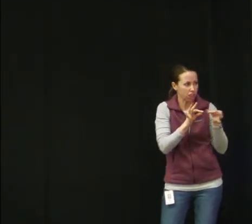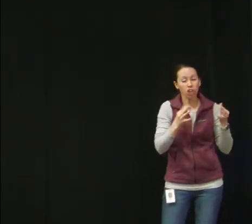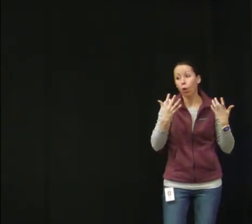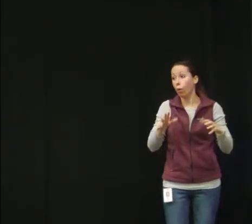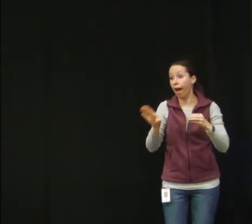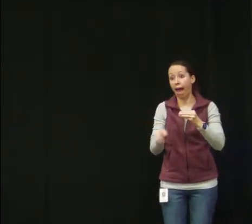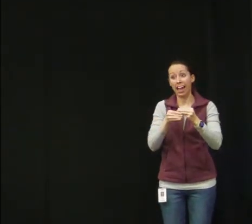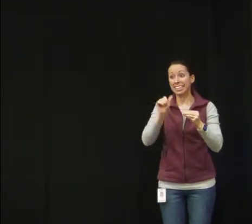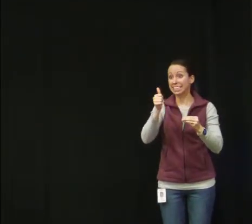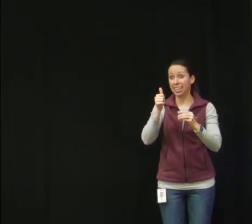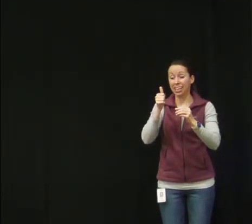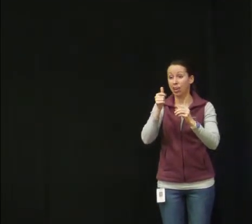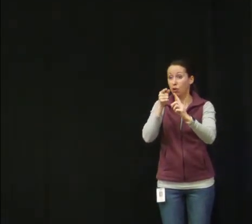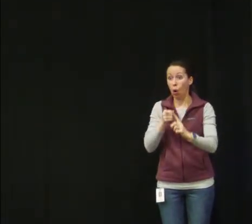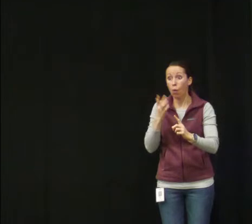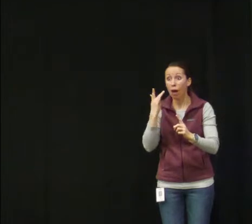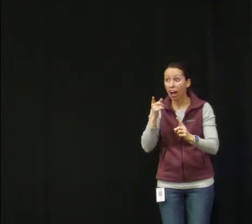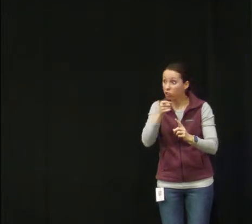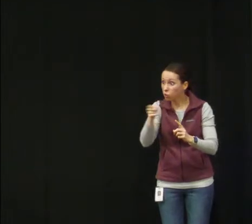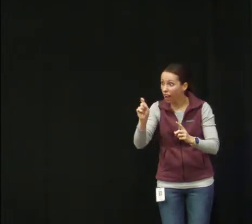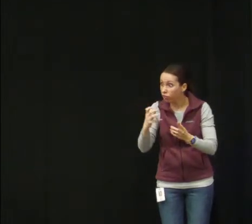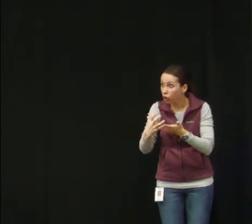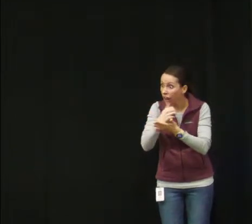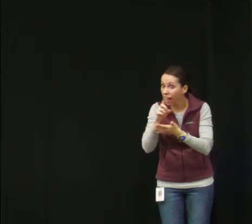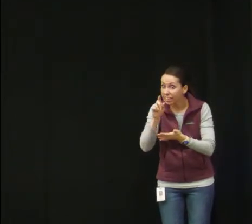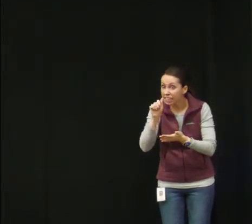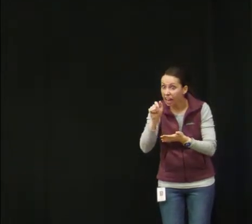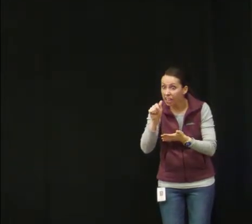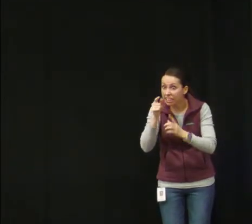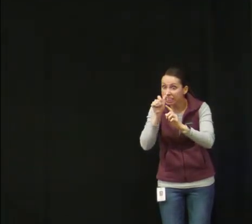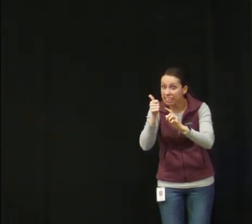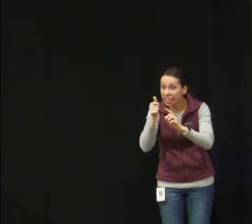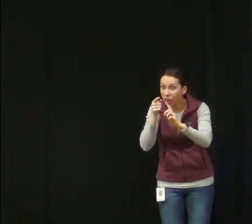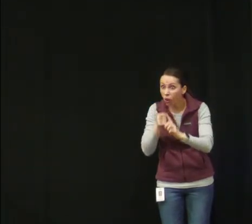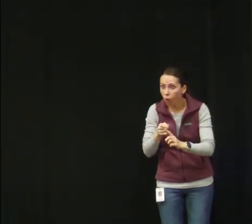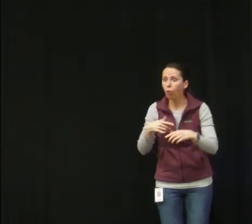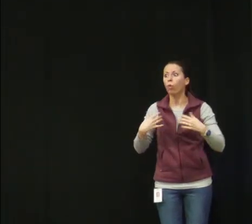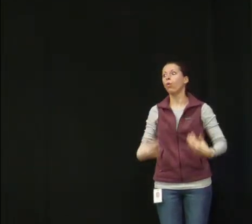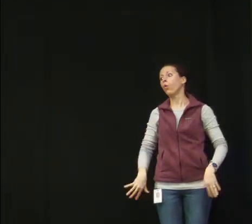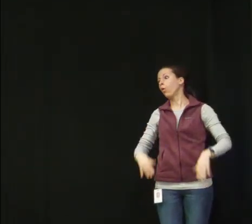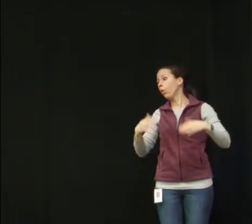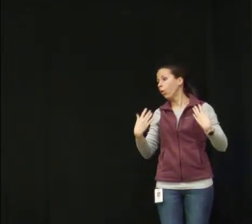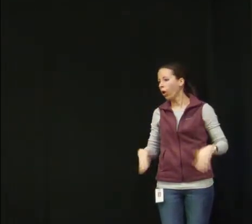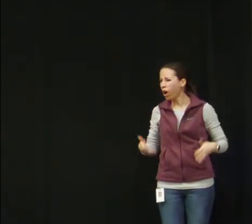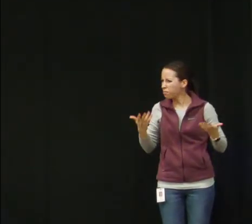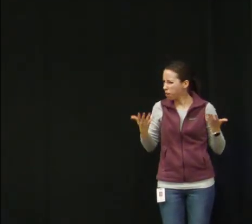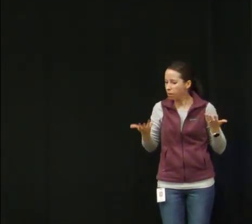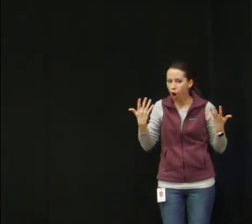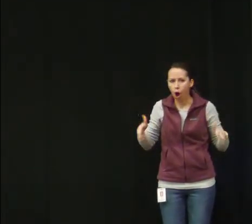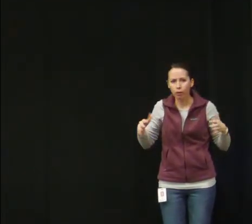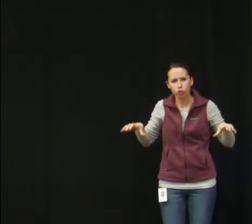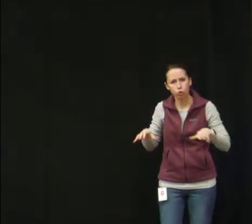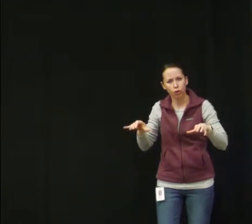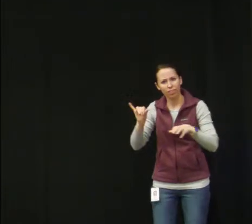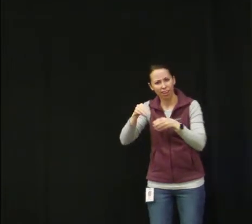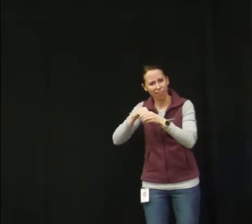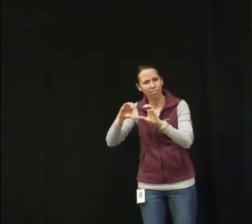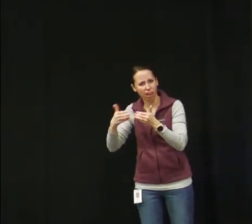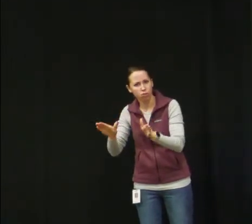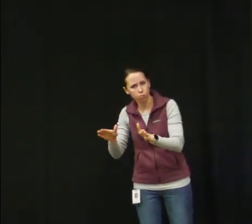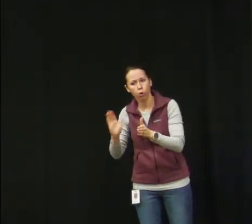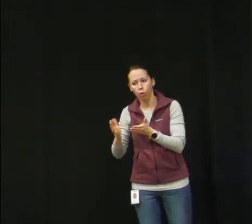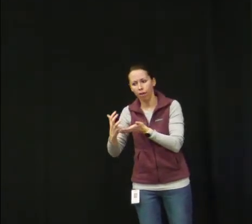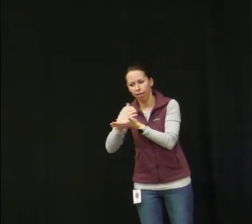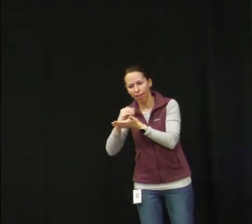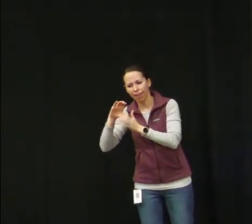goals because we're collecting data on 10 goals. And we're probably already doing a lot of that in the classroom, and we're collecting